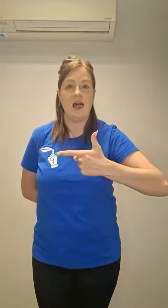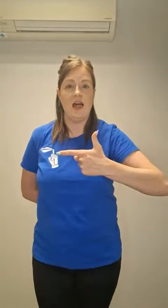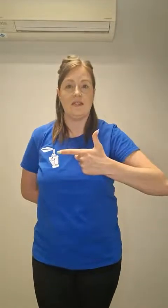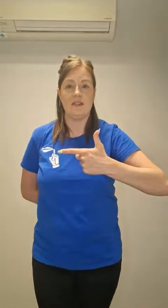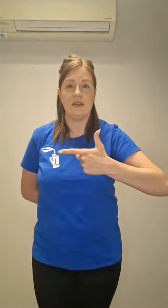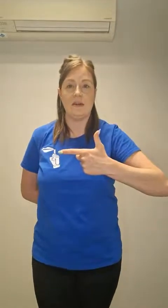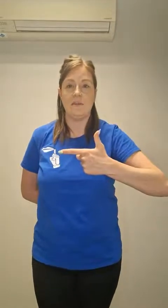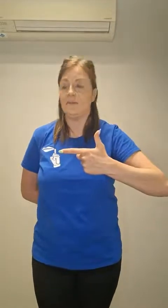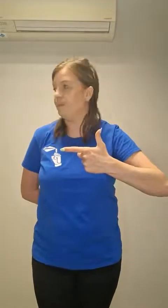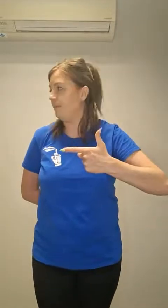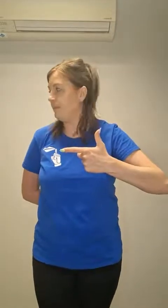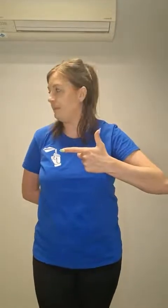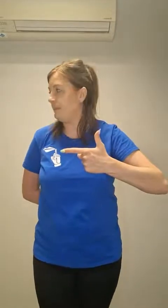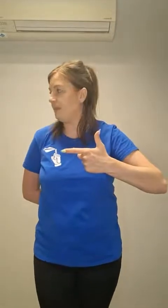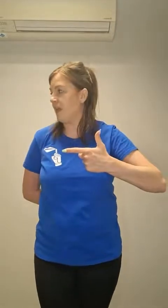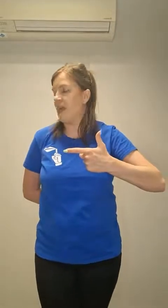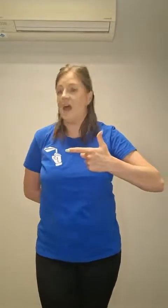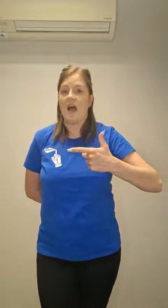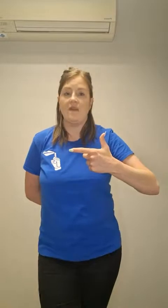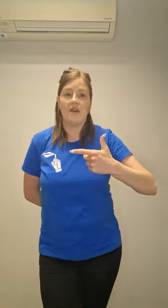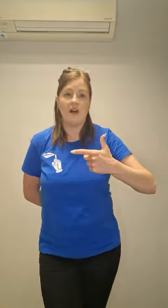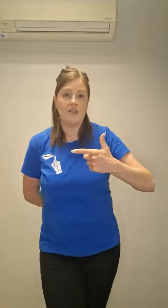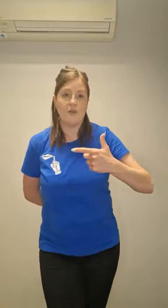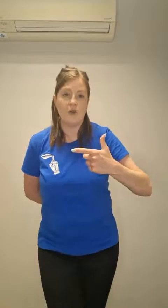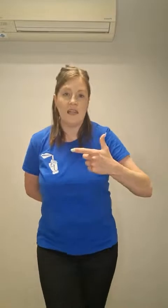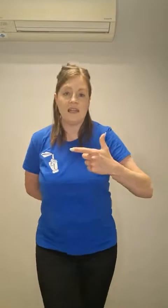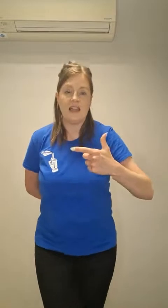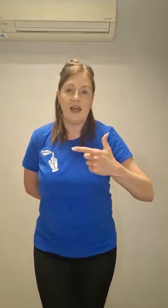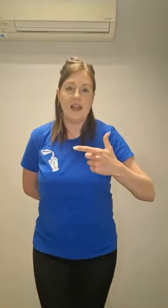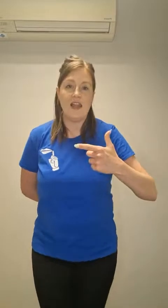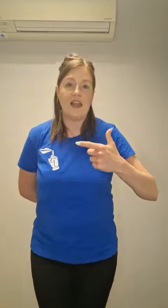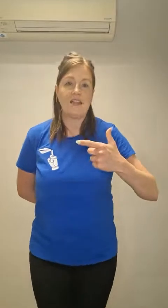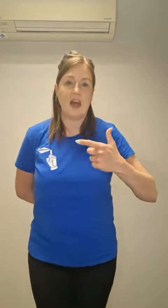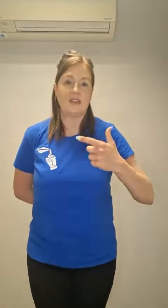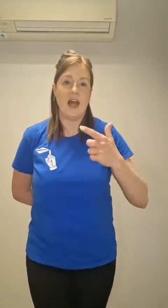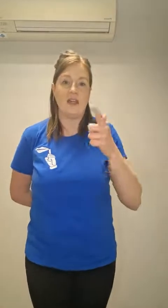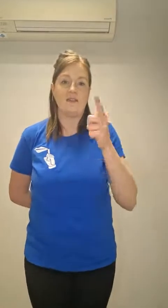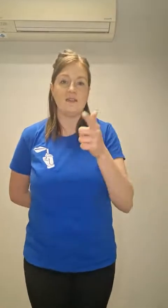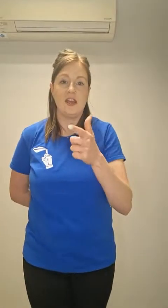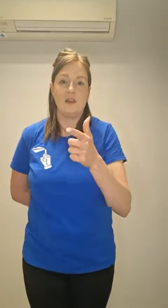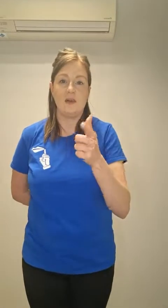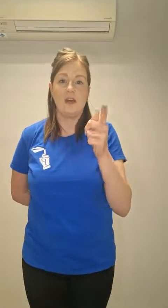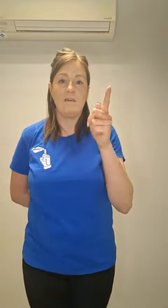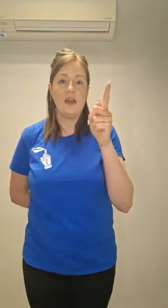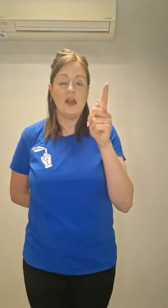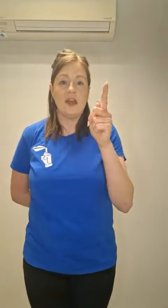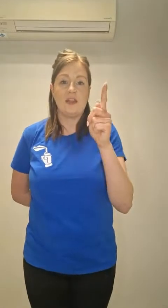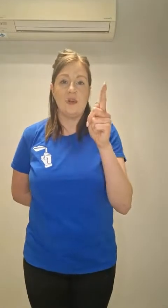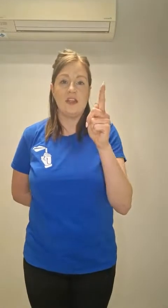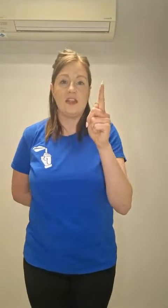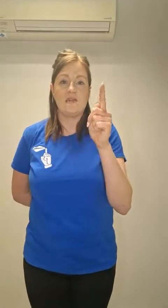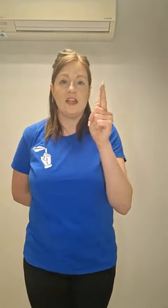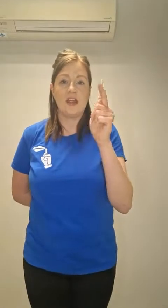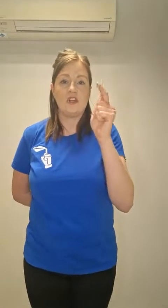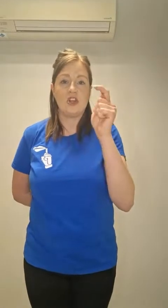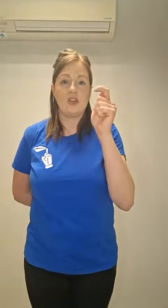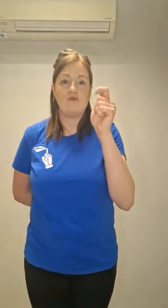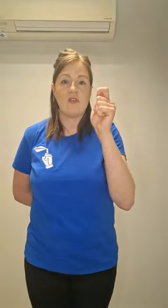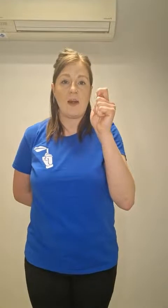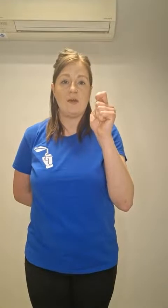hand. And then last but not least, a tucked hand. So take your thumb, your index finger, just wrap your